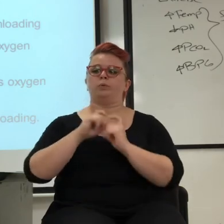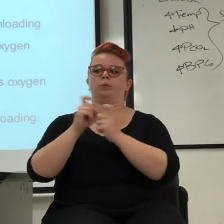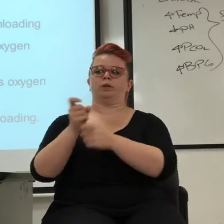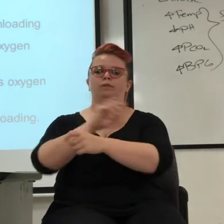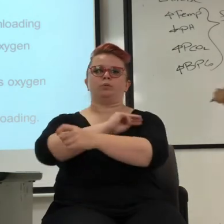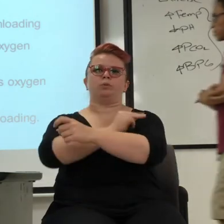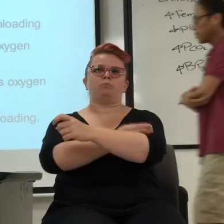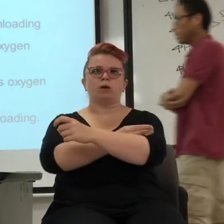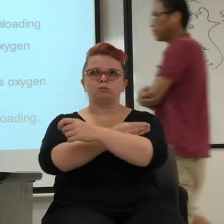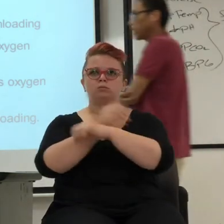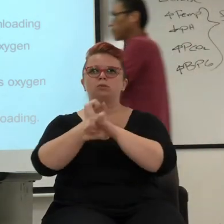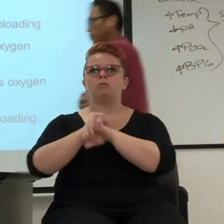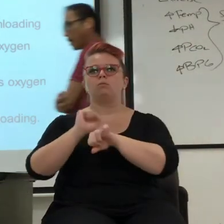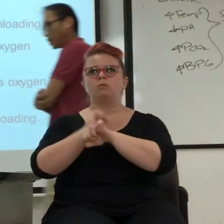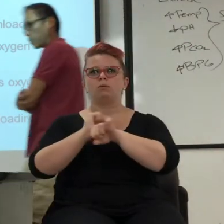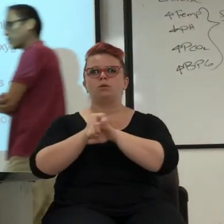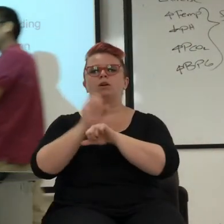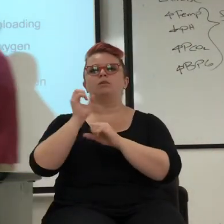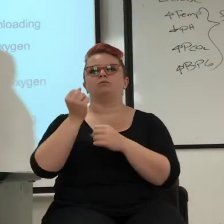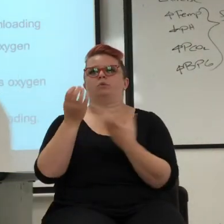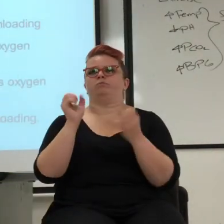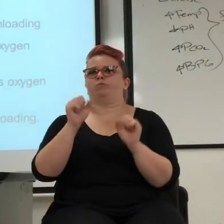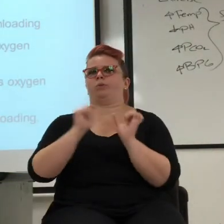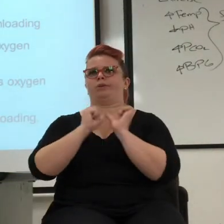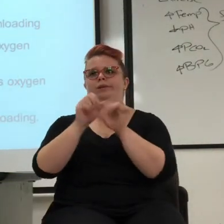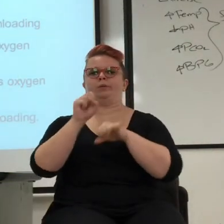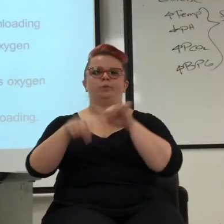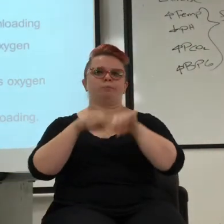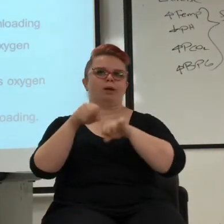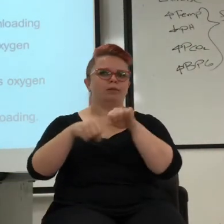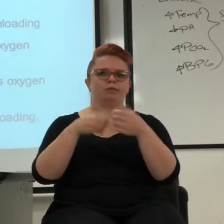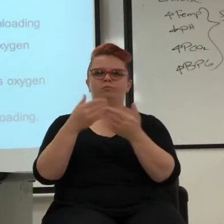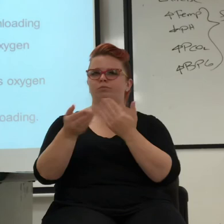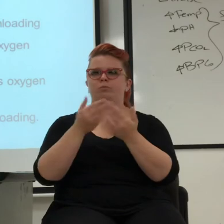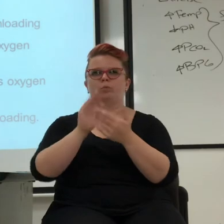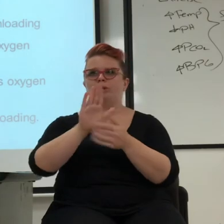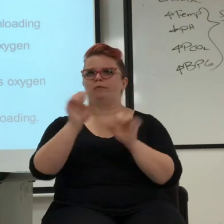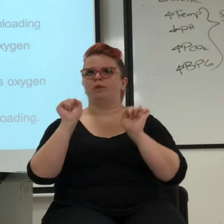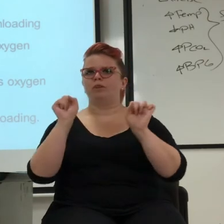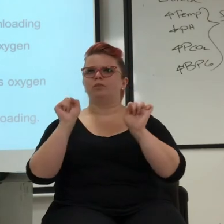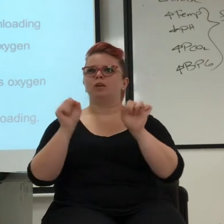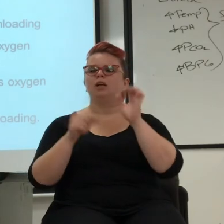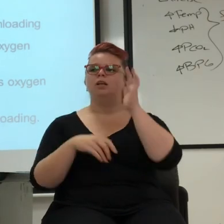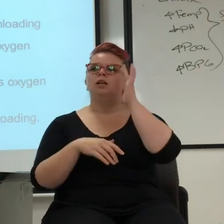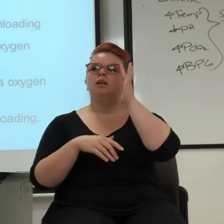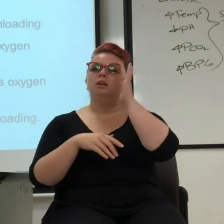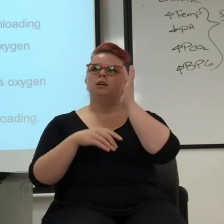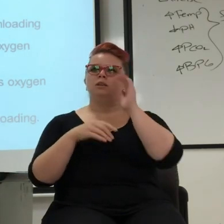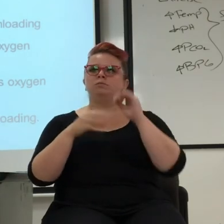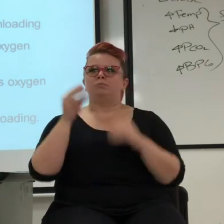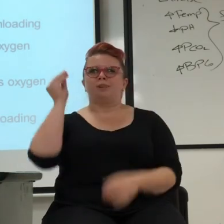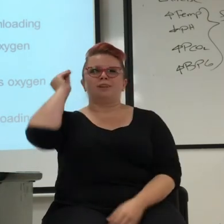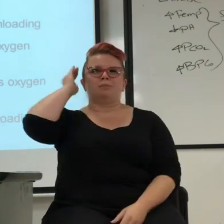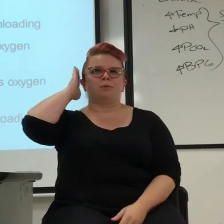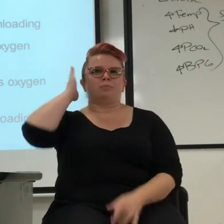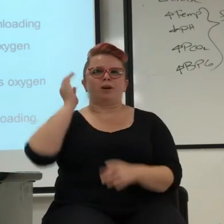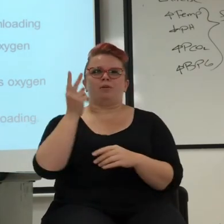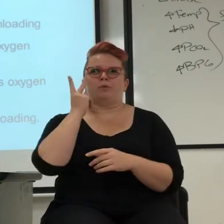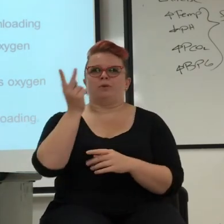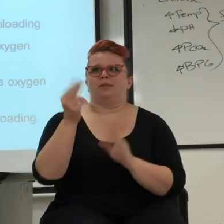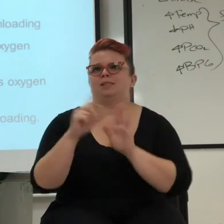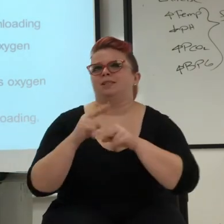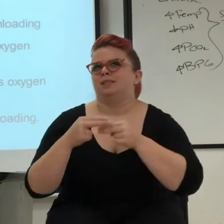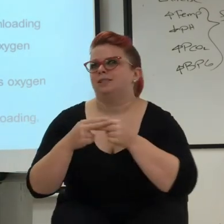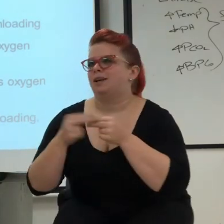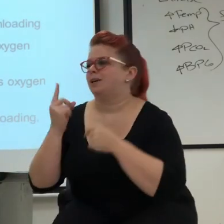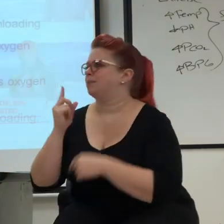muscles so you can keep pedaling your bike or whatever it is you're doing. Well, keep that in mind. Let me show you these slides here. Backtrack a